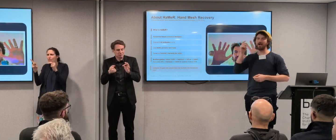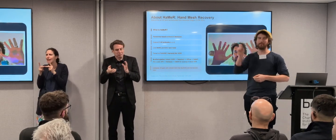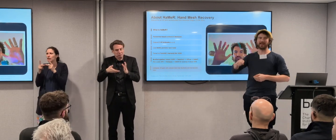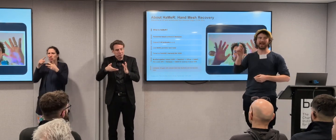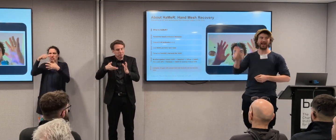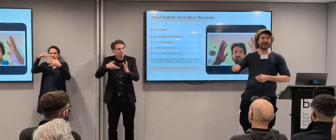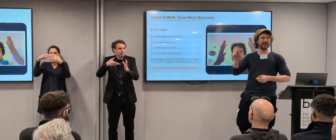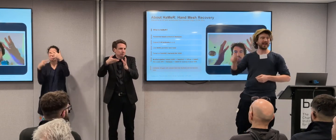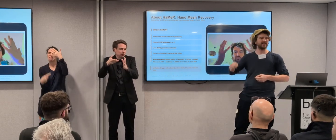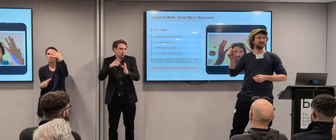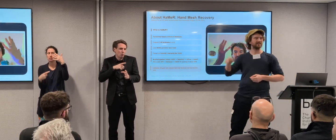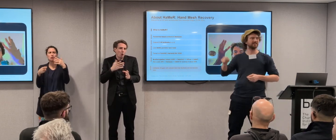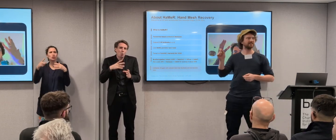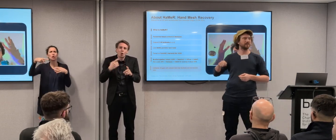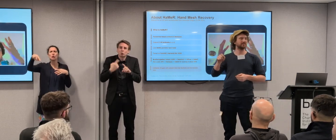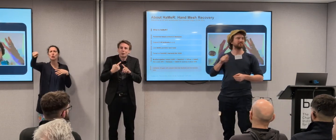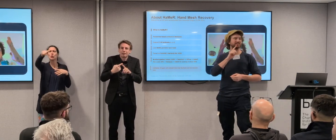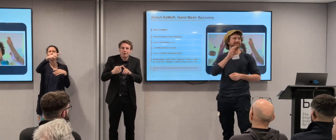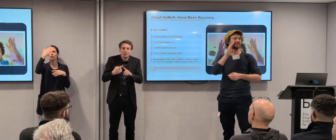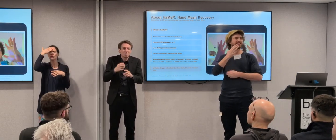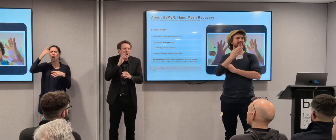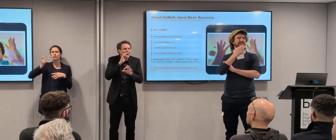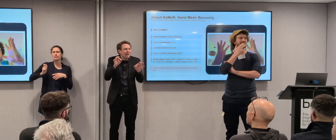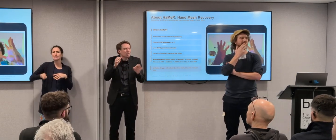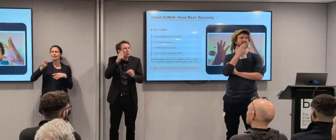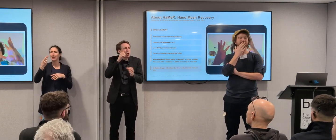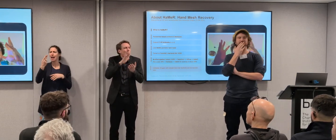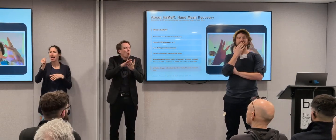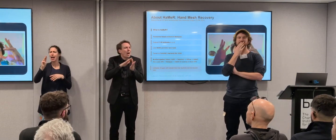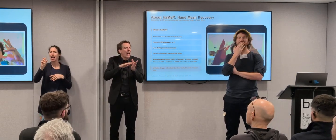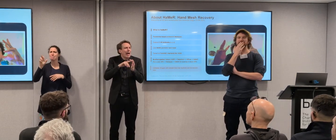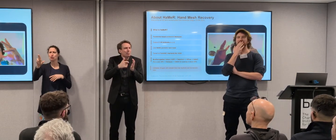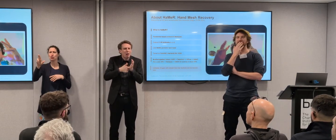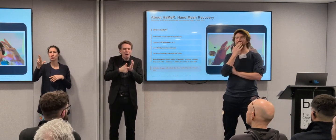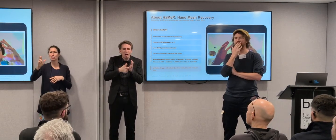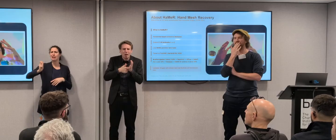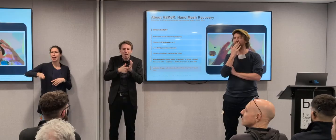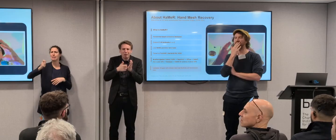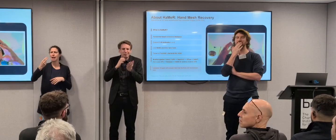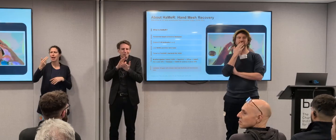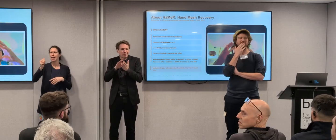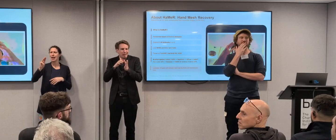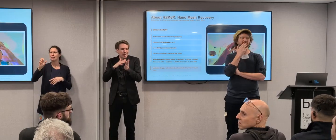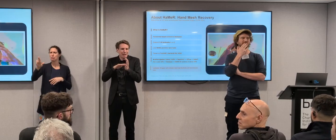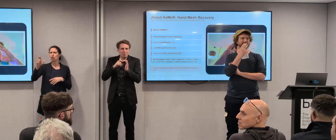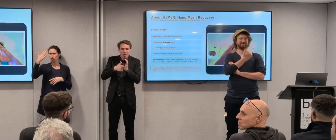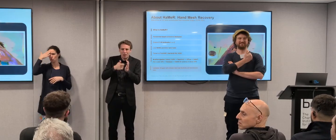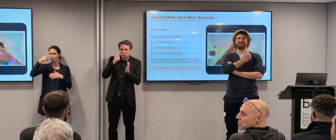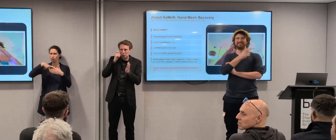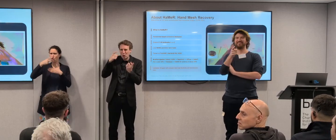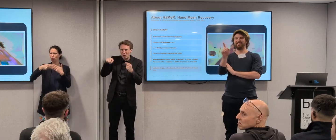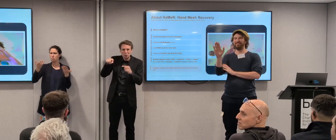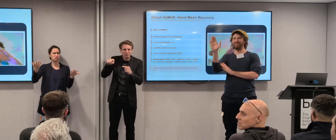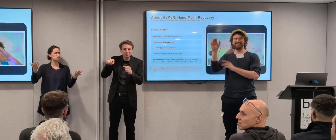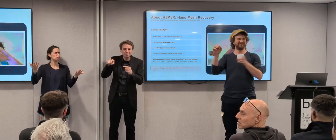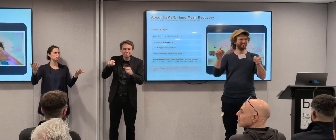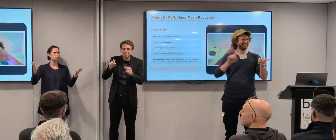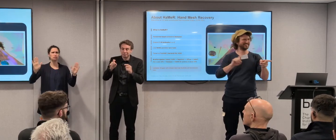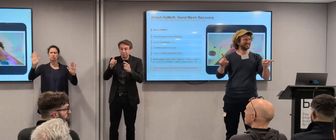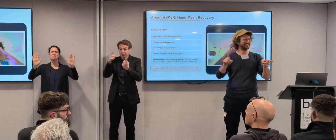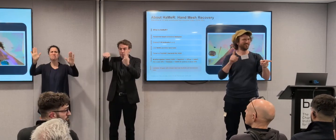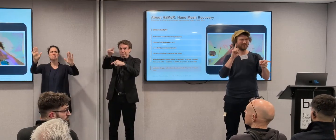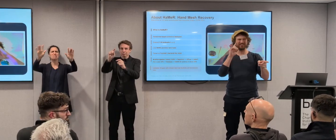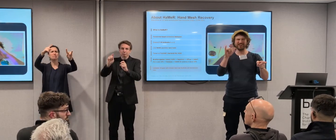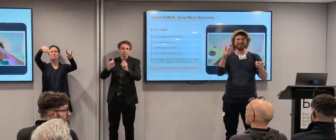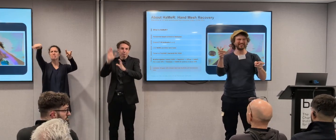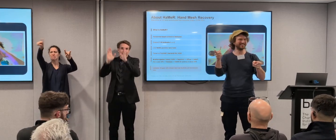I have a question for you. Who knows HaMeR? HaMeR. Who knows this program?